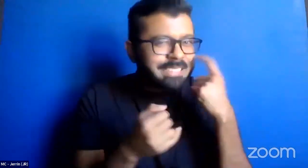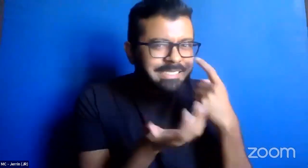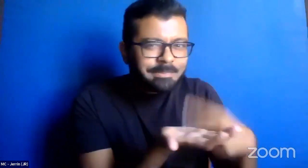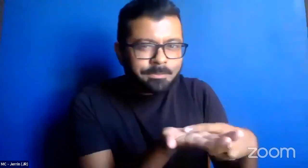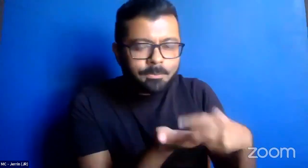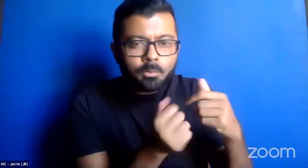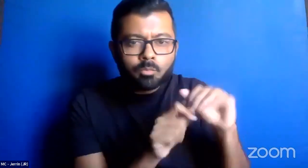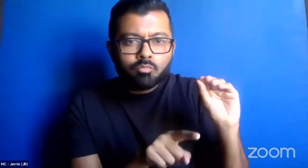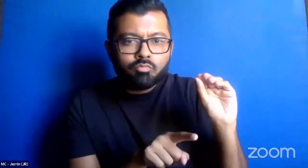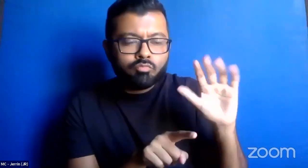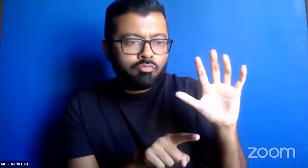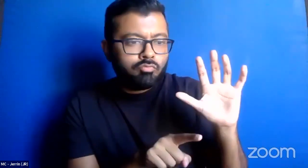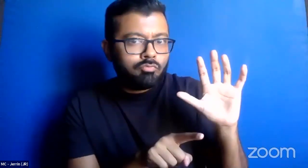All right, so